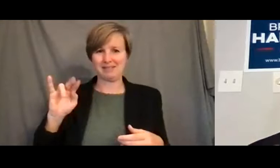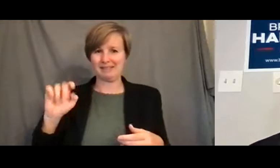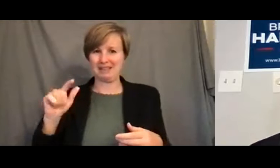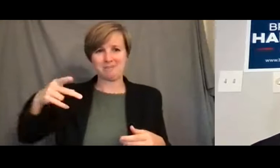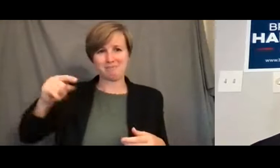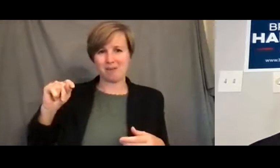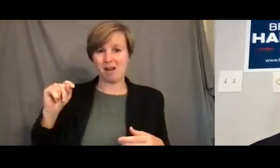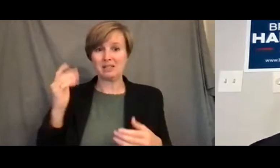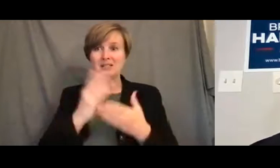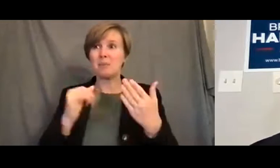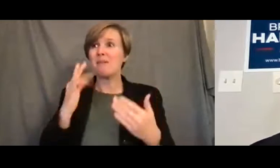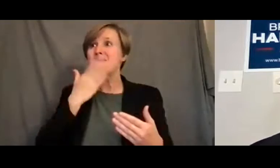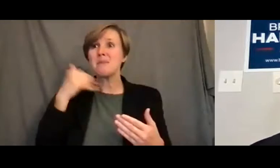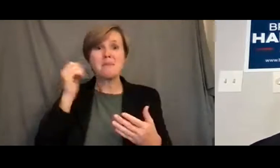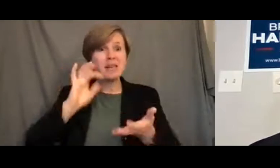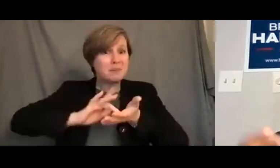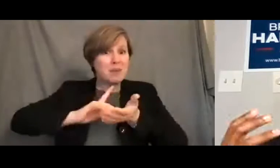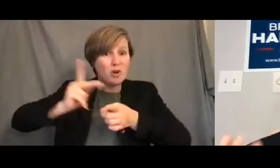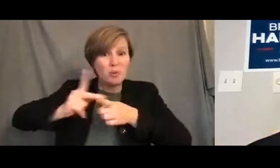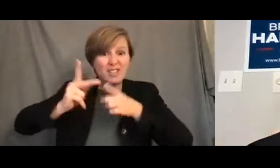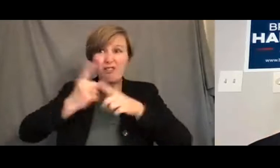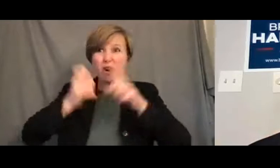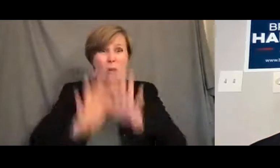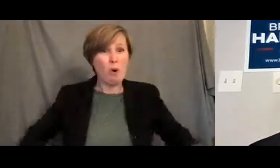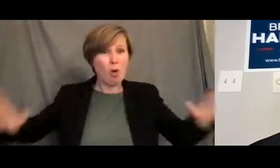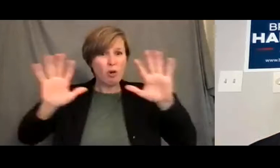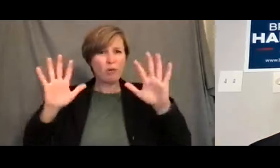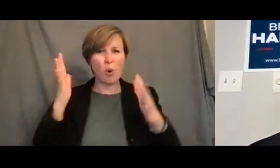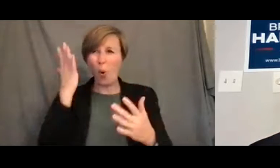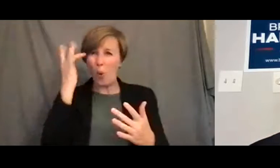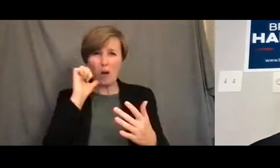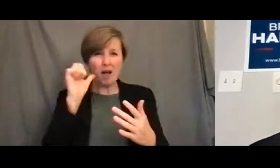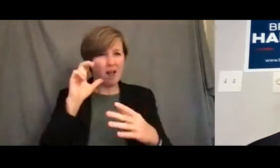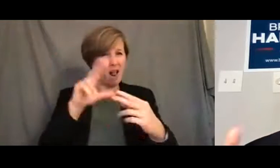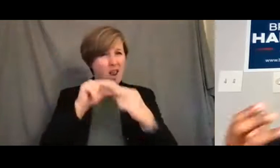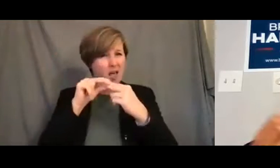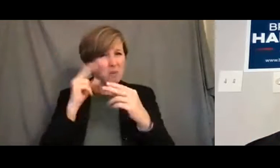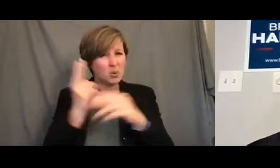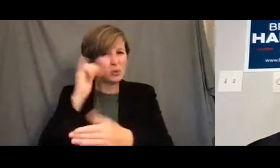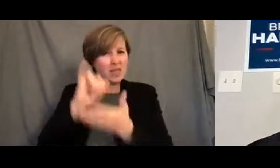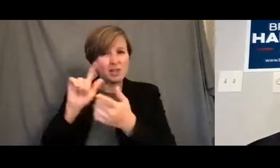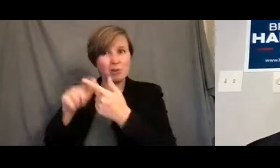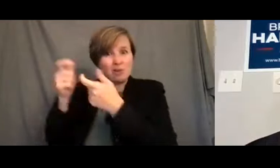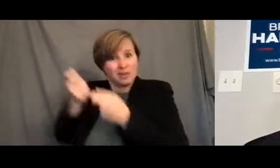of the best medical professionals from all over the world. Why are we not using that leverage to incentivize them to